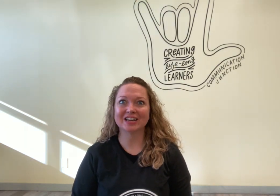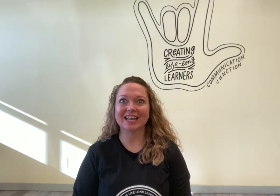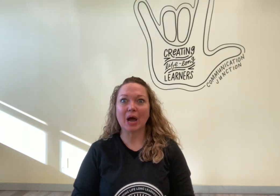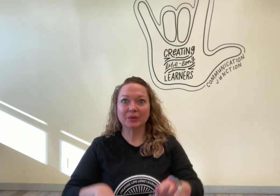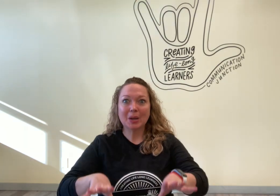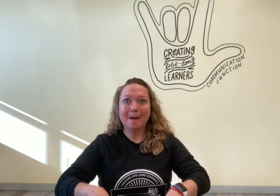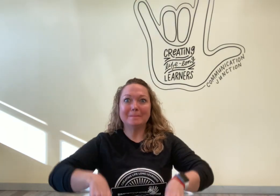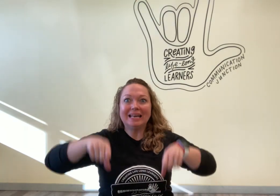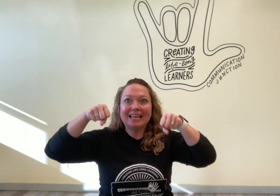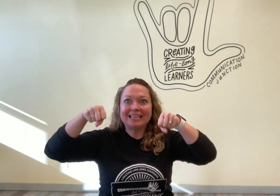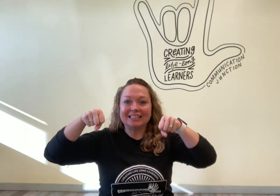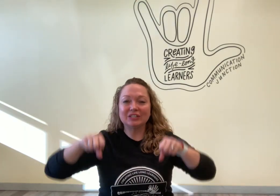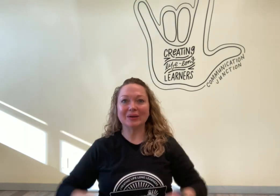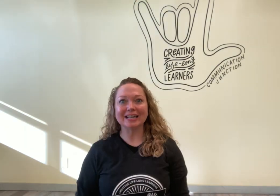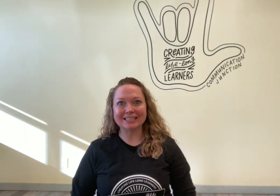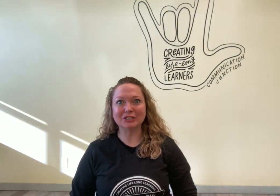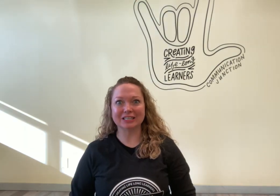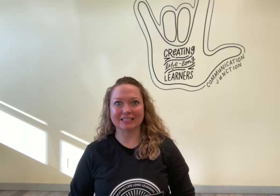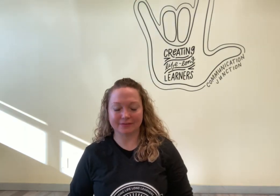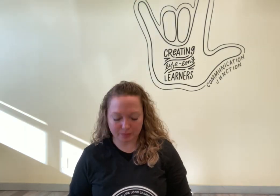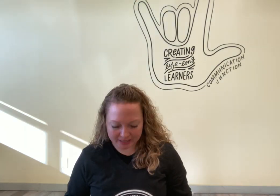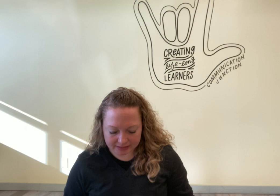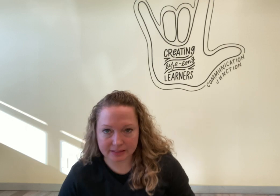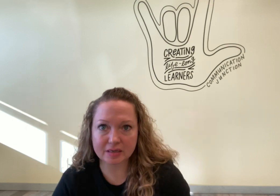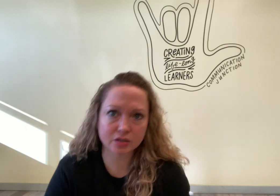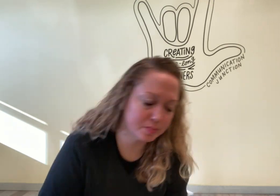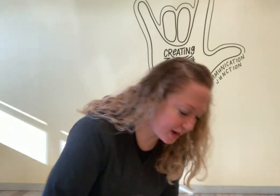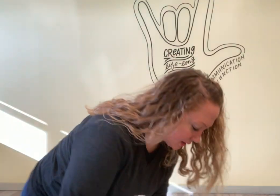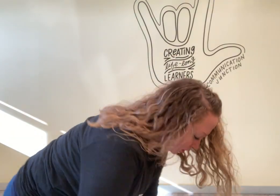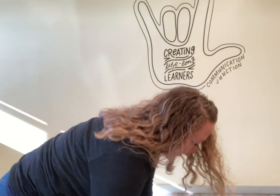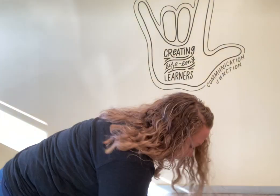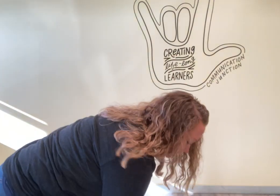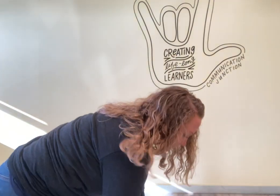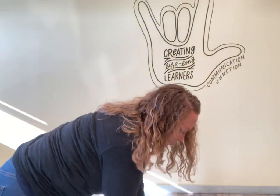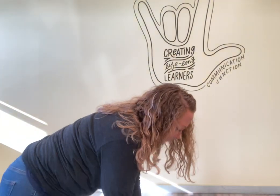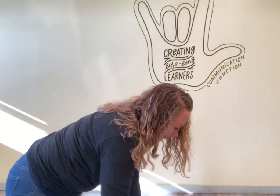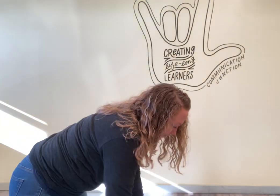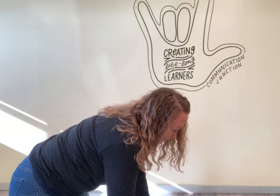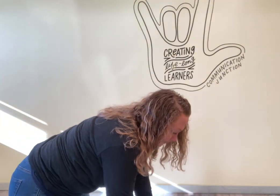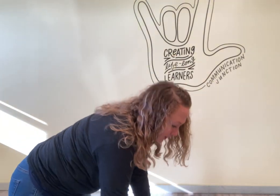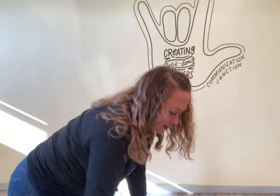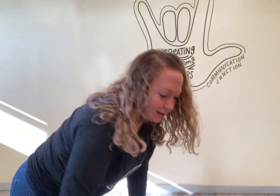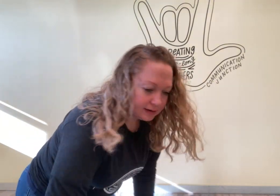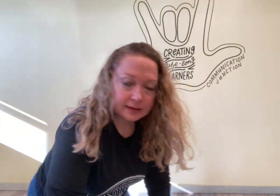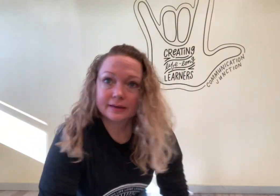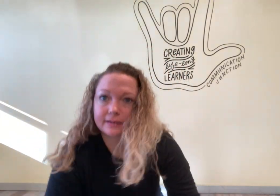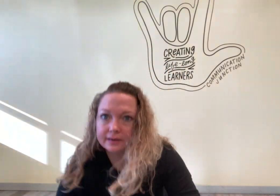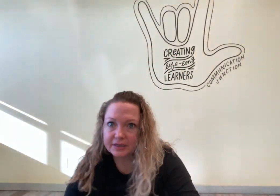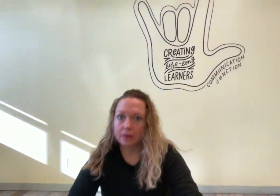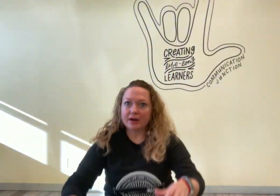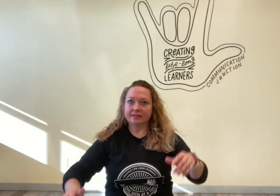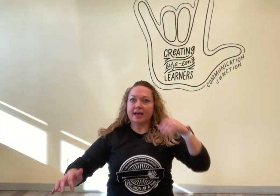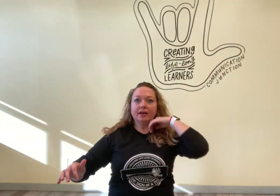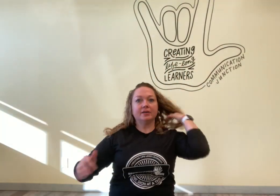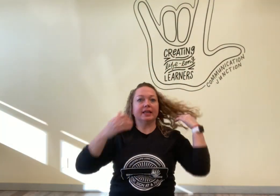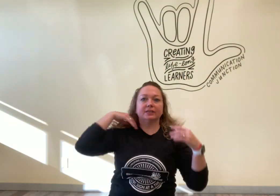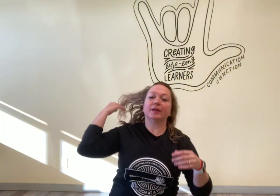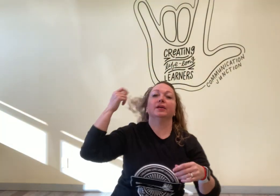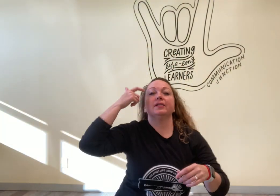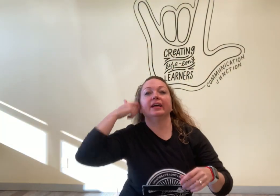count blankets. So I gotta teach you the sign for blankets. Let me scoot back a little bit so you can see my signs. Here we go. How's that? Okay, that's better. Okay, so we're gonna